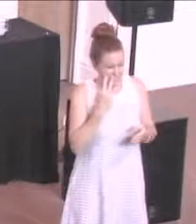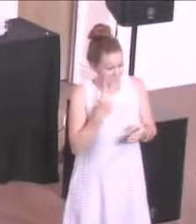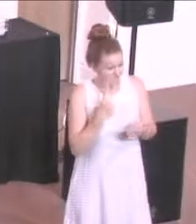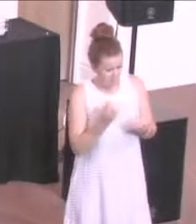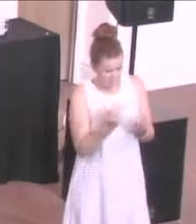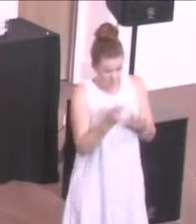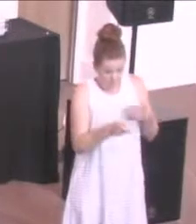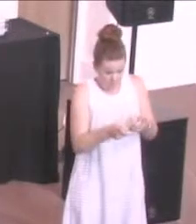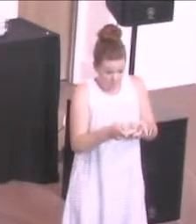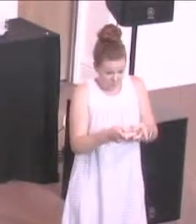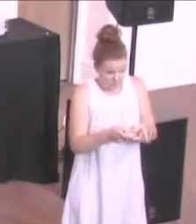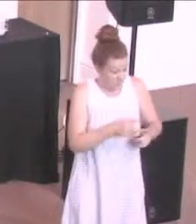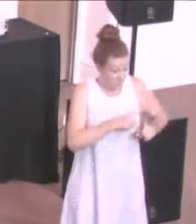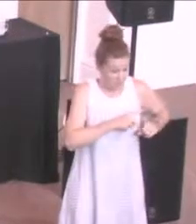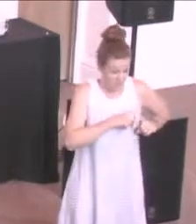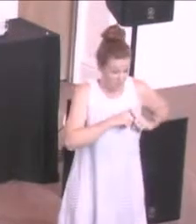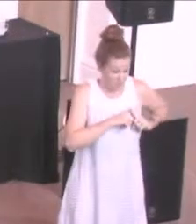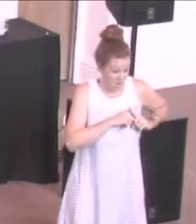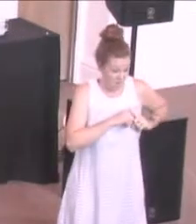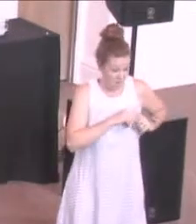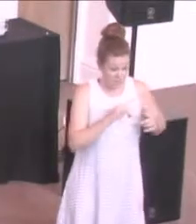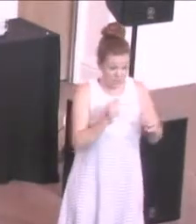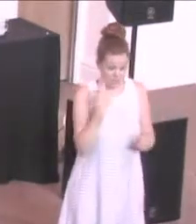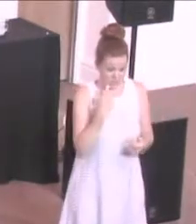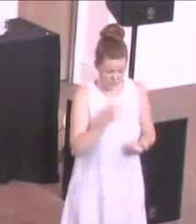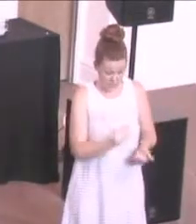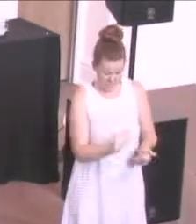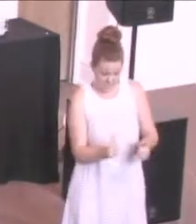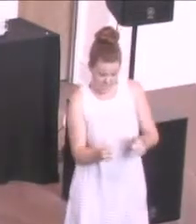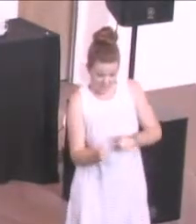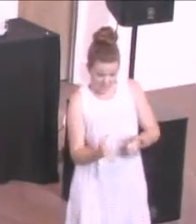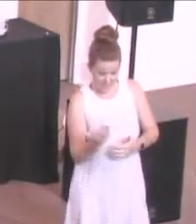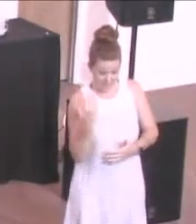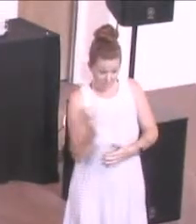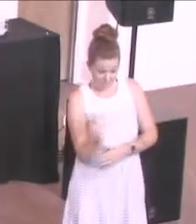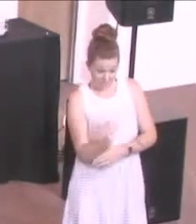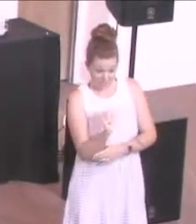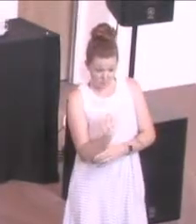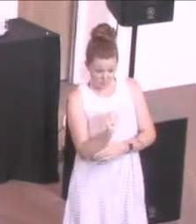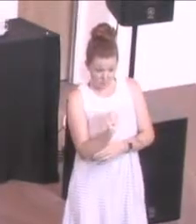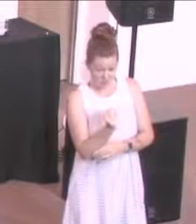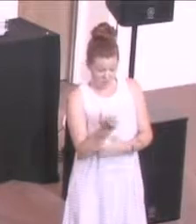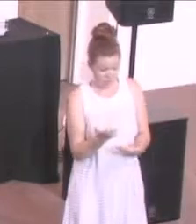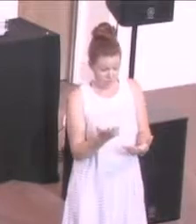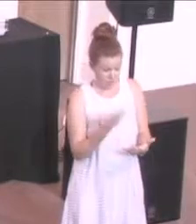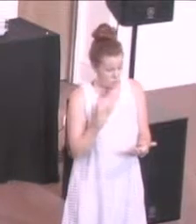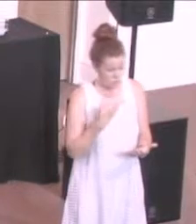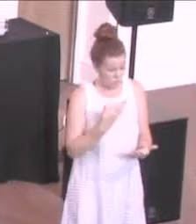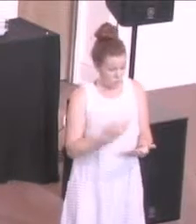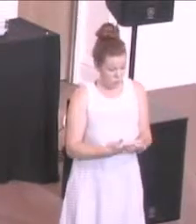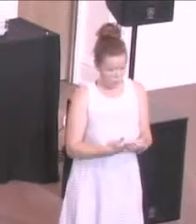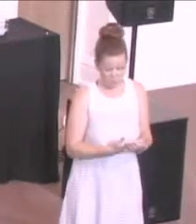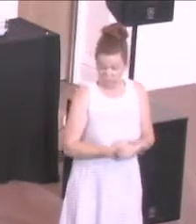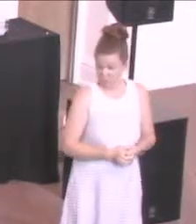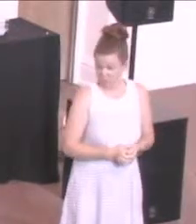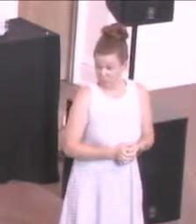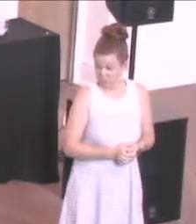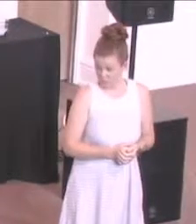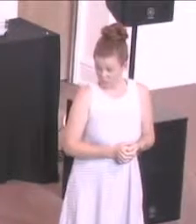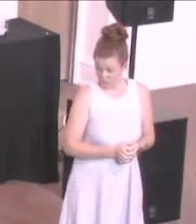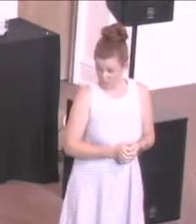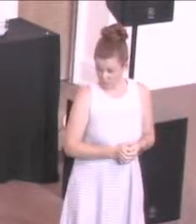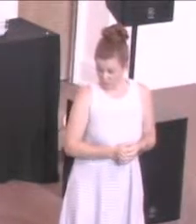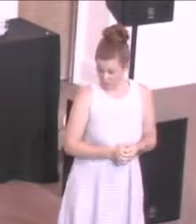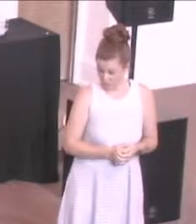saved. We just did a baptism Saturday, you know, just another one. It's good. It's good.